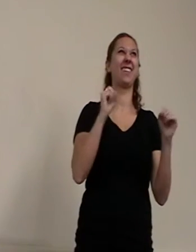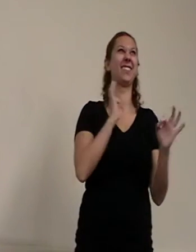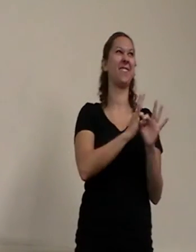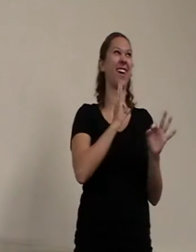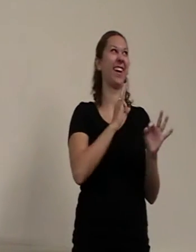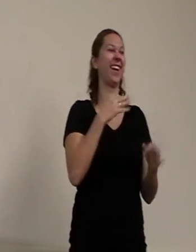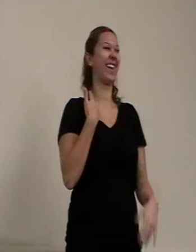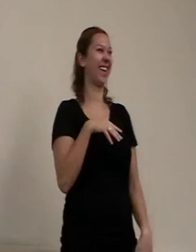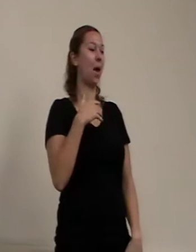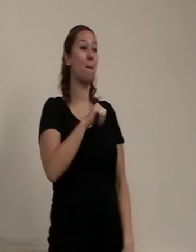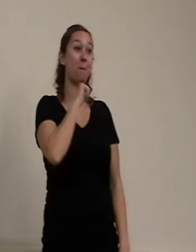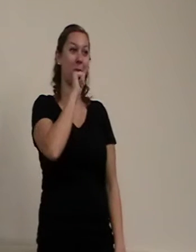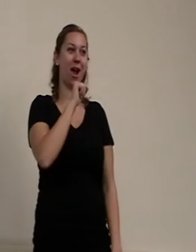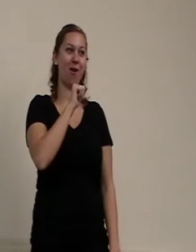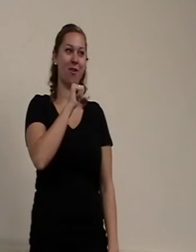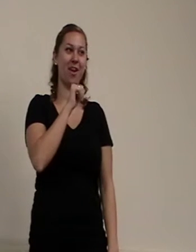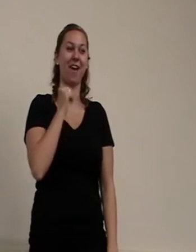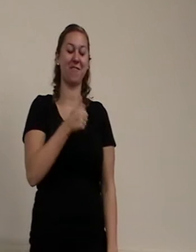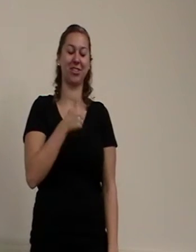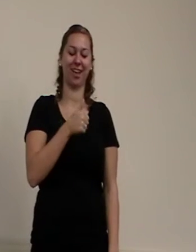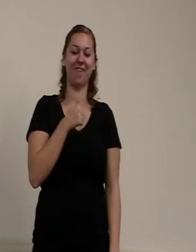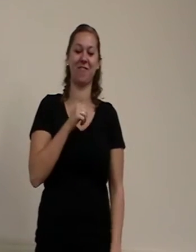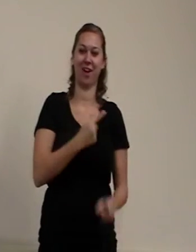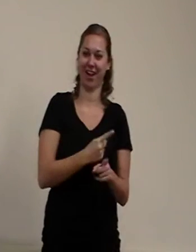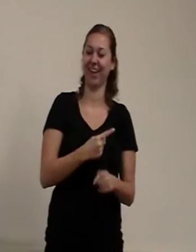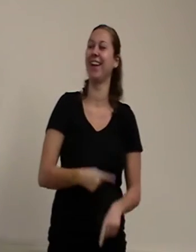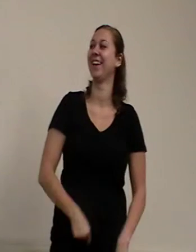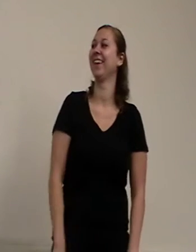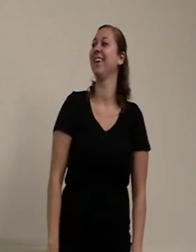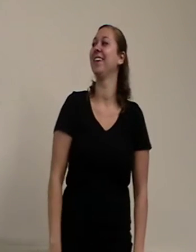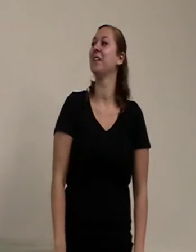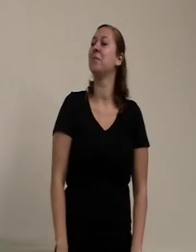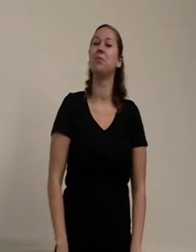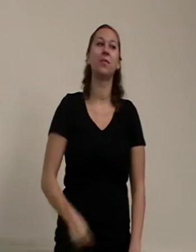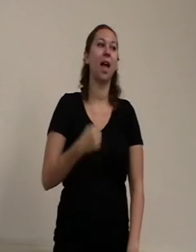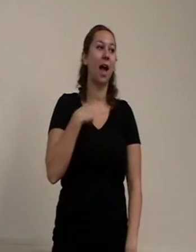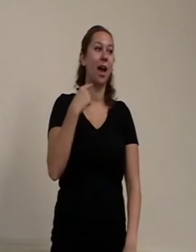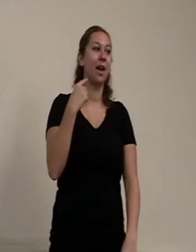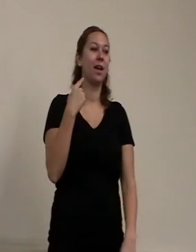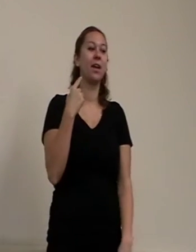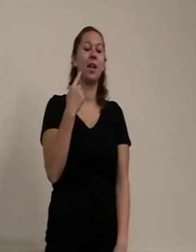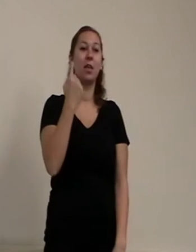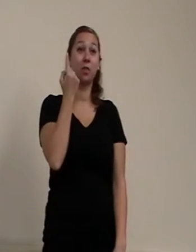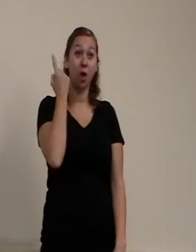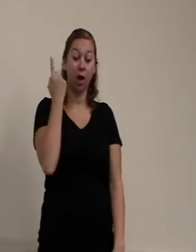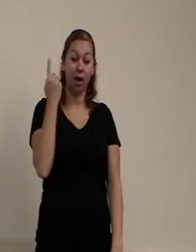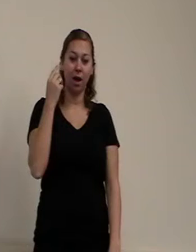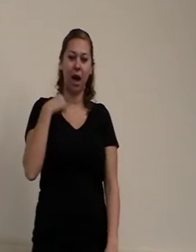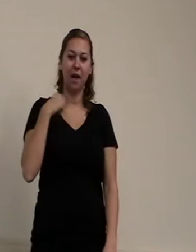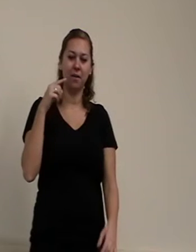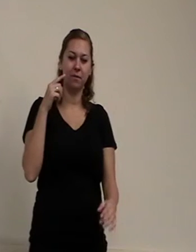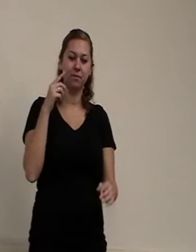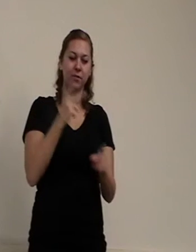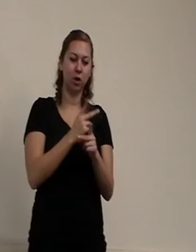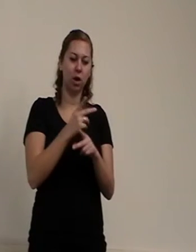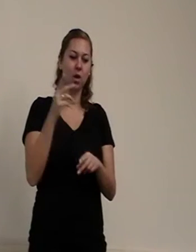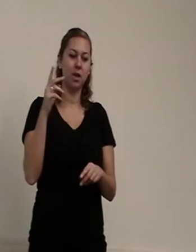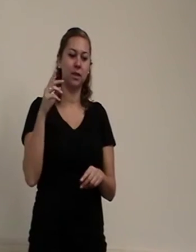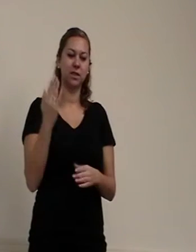right? Well, then I later found out that some of the other students there were also Deaf Olympians. They were American Deaf